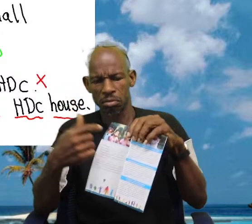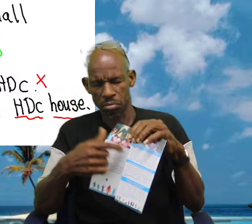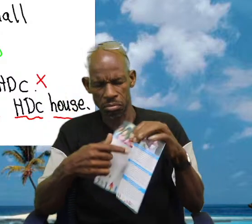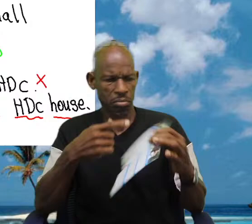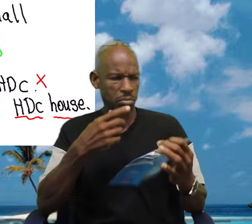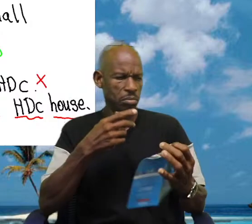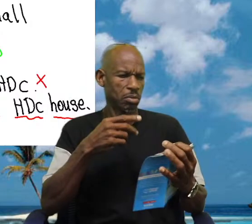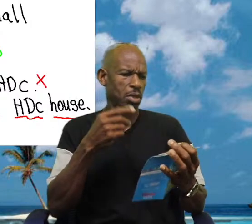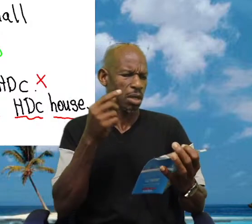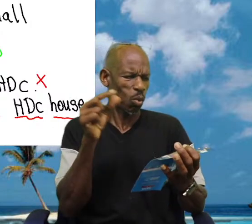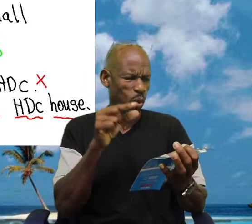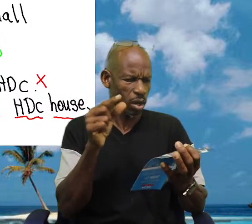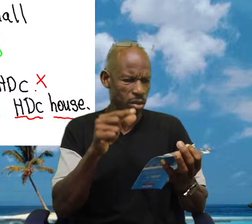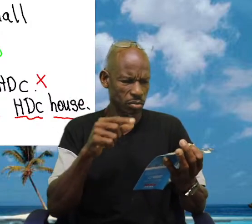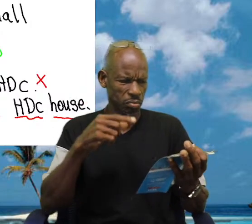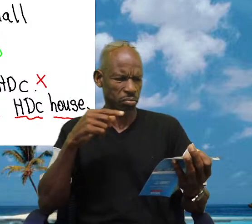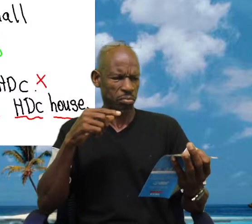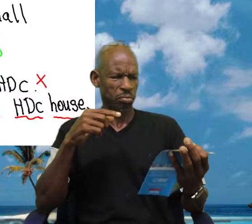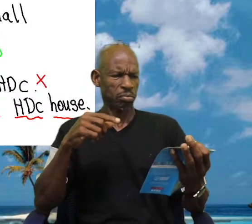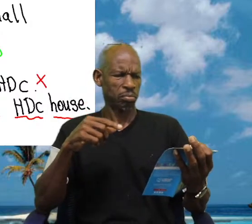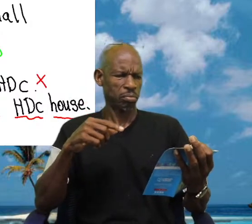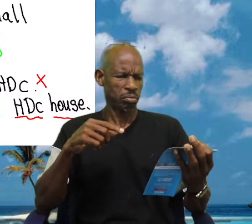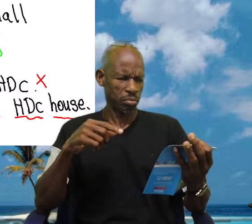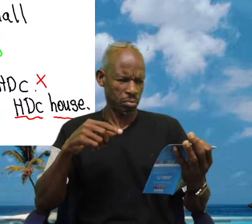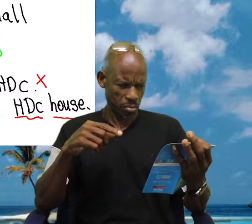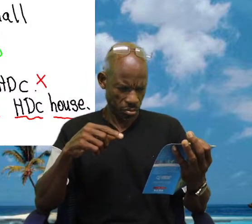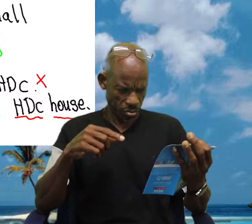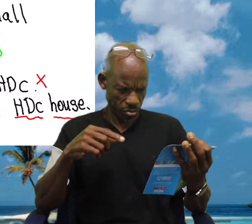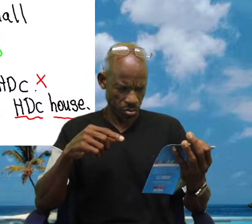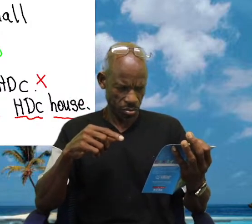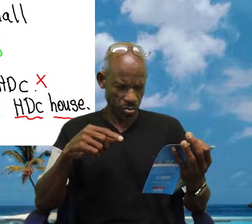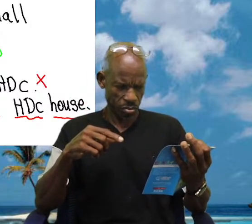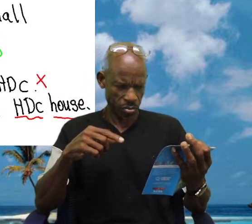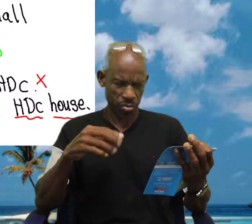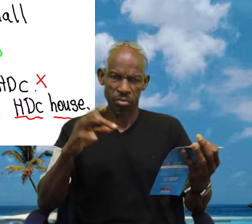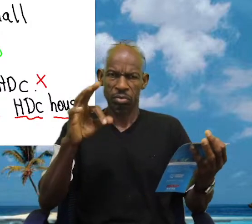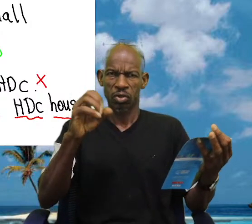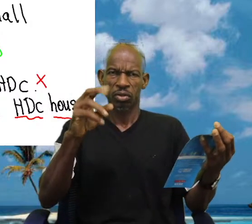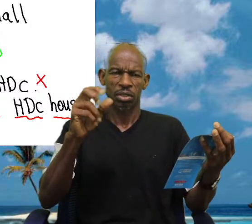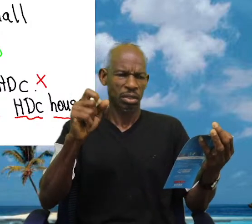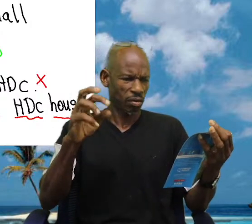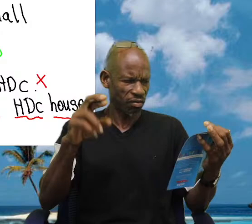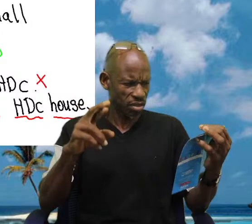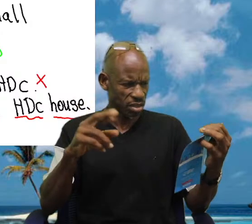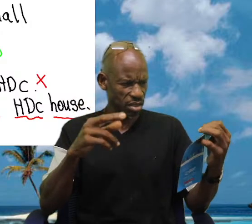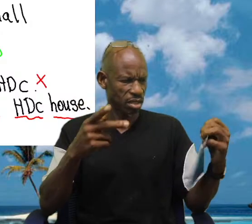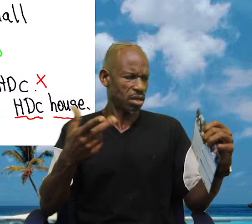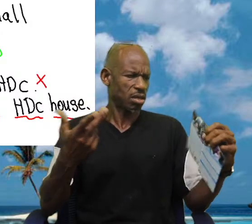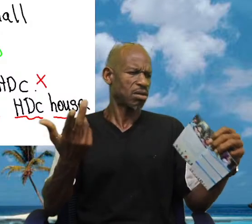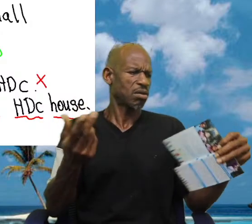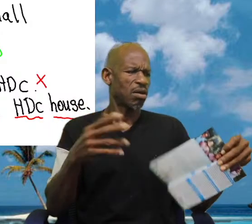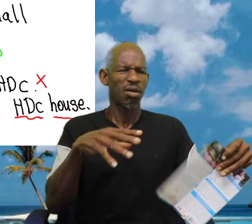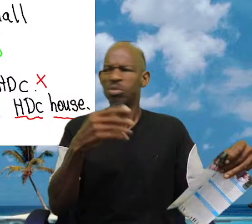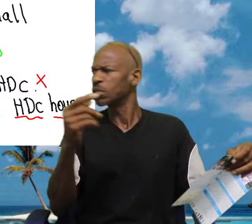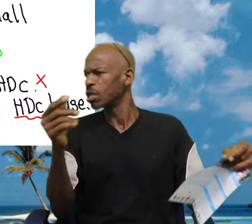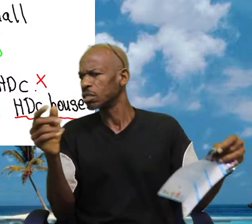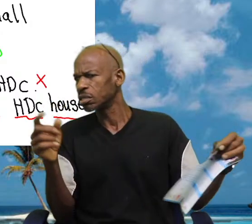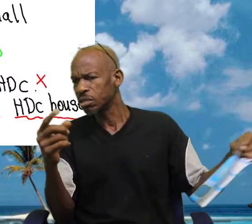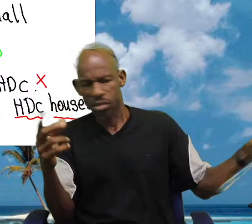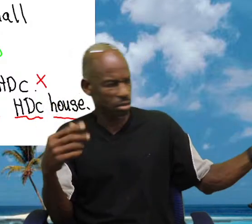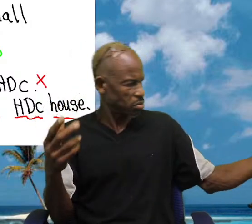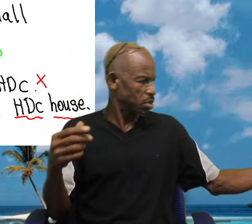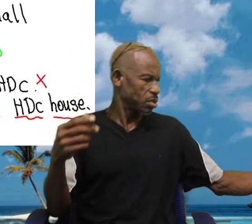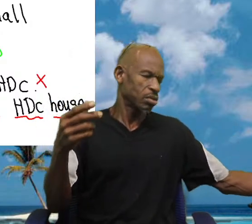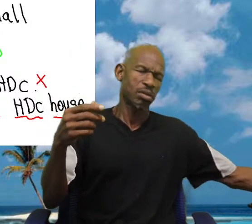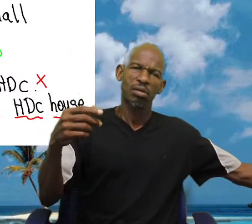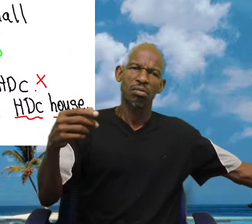out, write over the sentence, see how to, because that word might be important if you're talking about something related to COVID or something